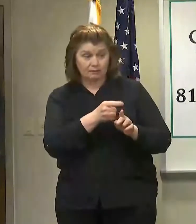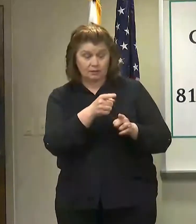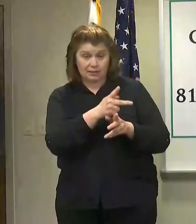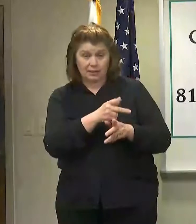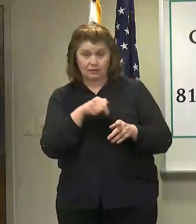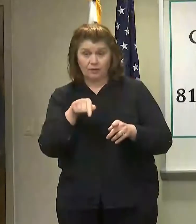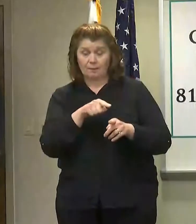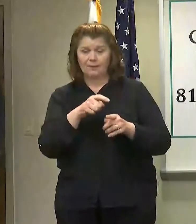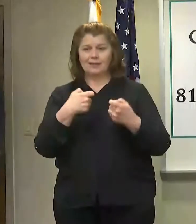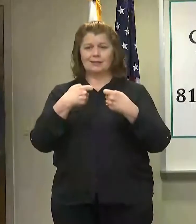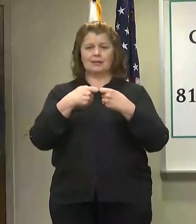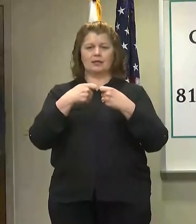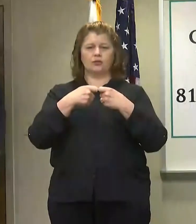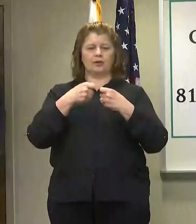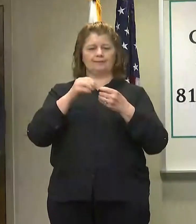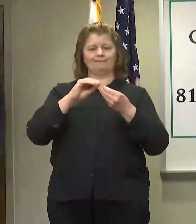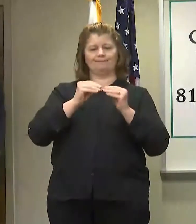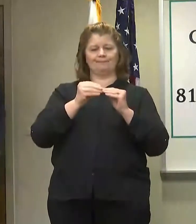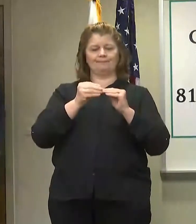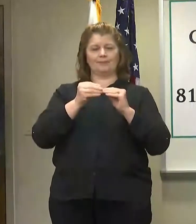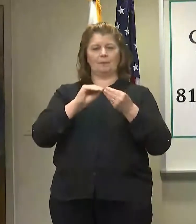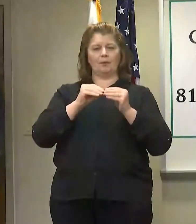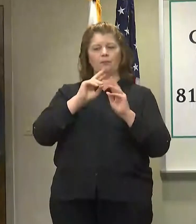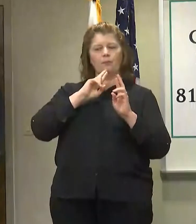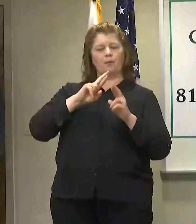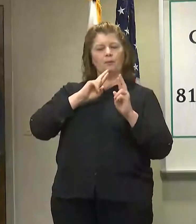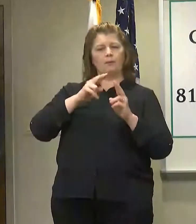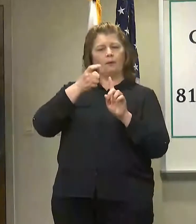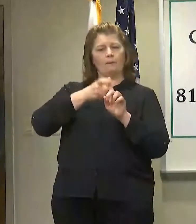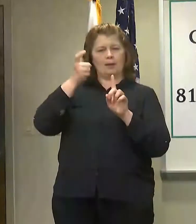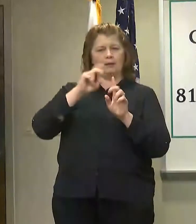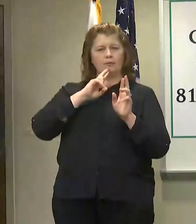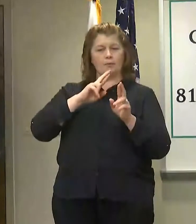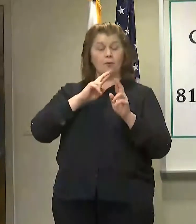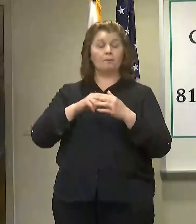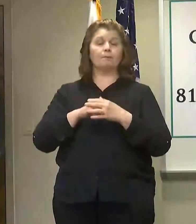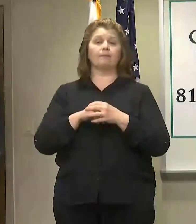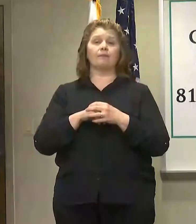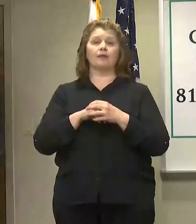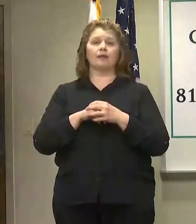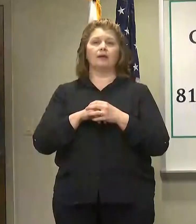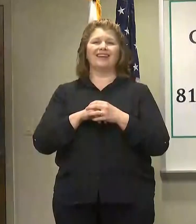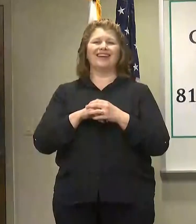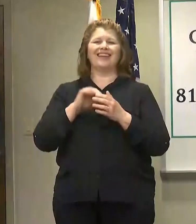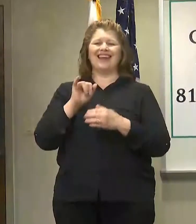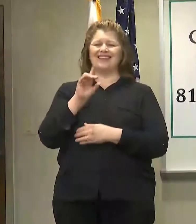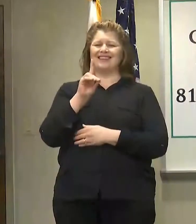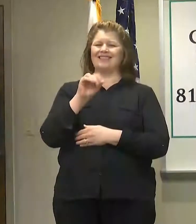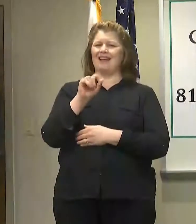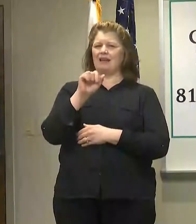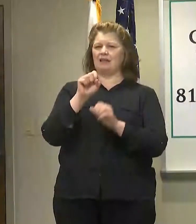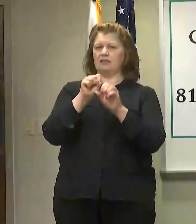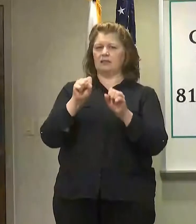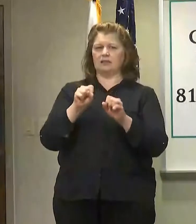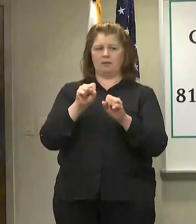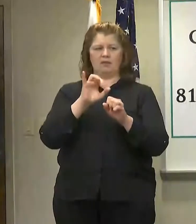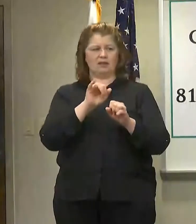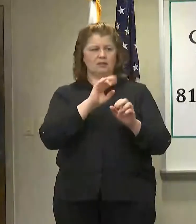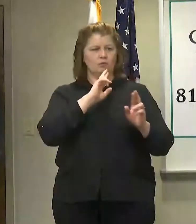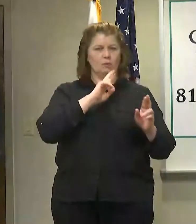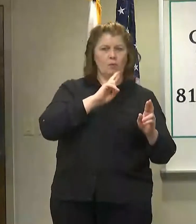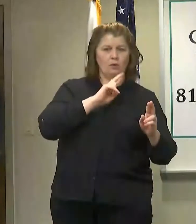it's an electronic feed that gets automatically reported. And again, it's through that data systems that gets pulled from, it's